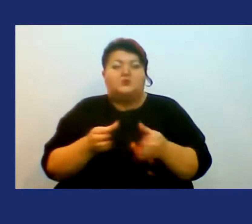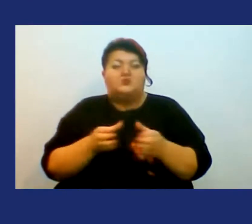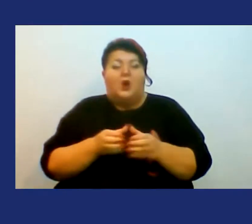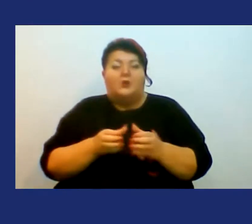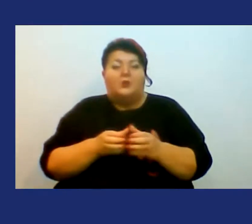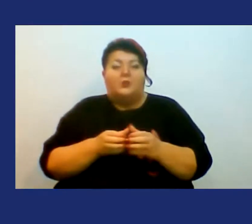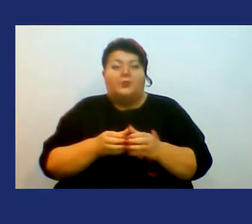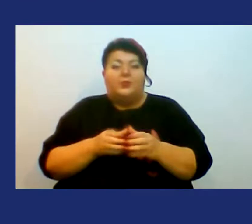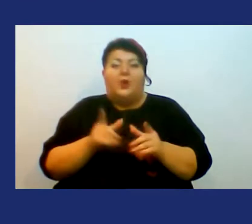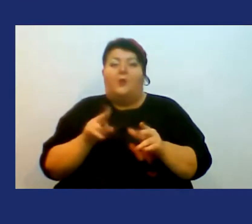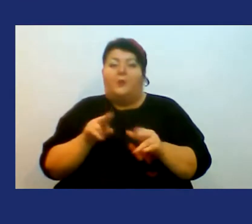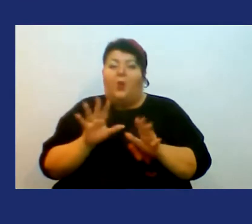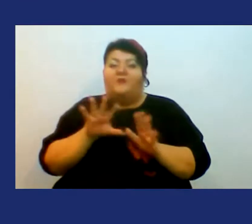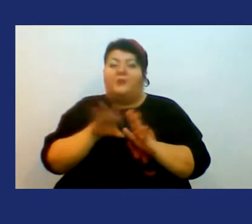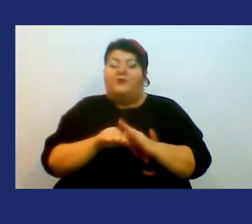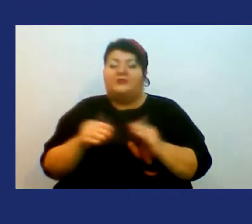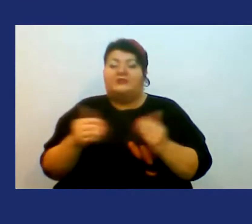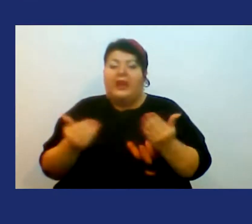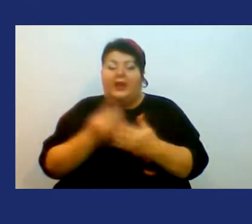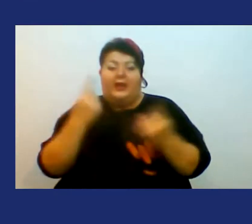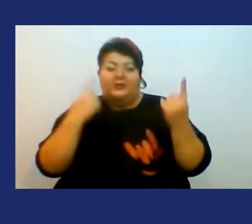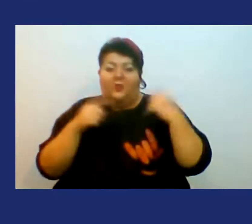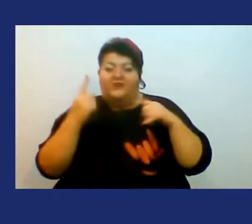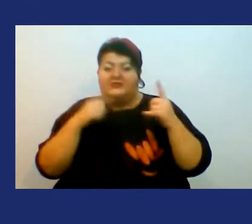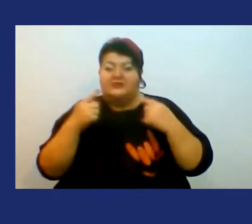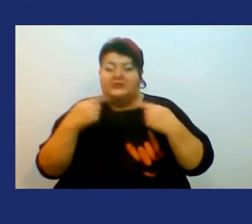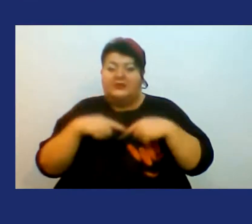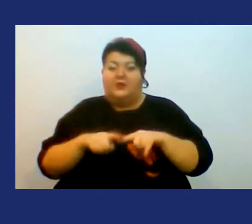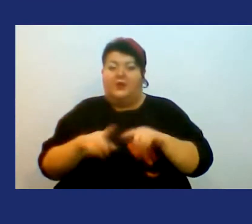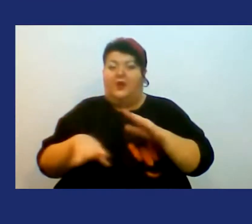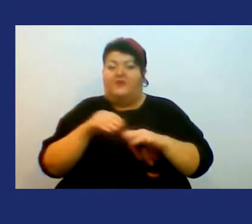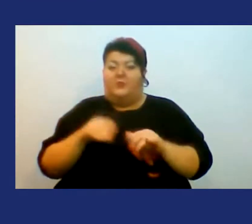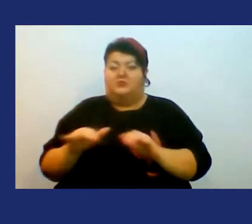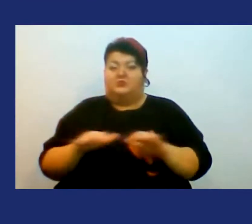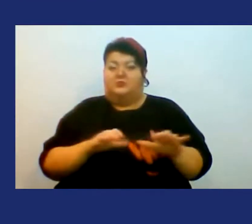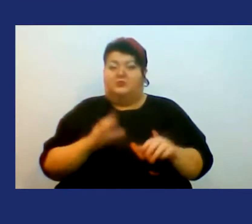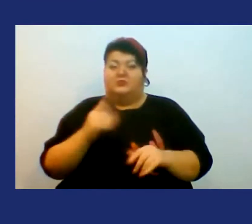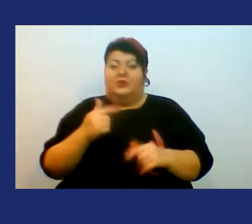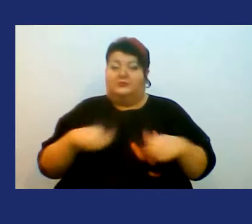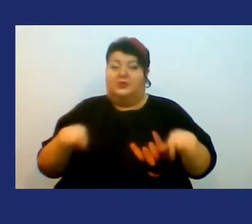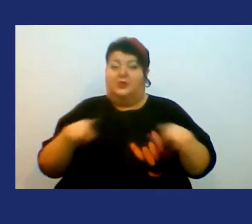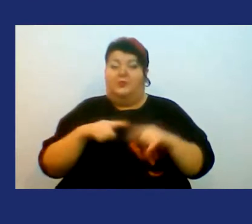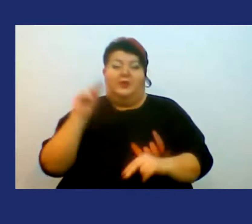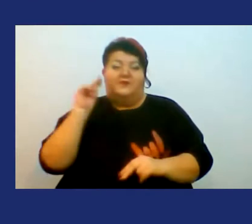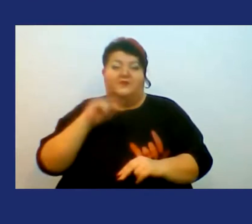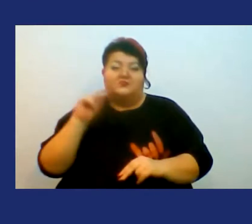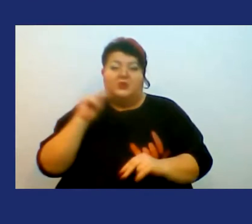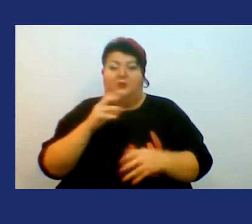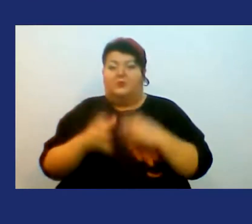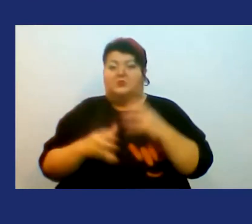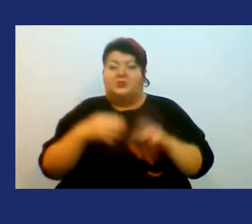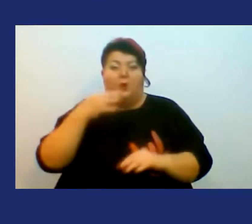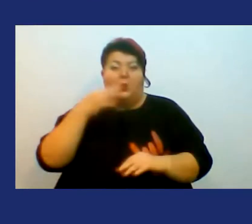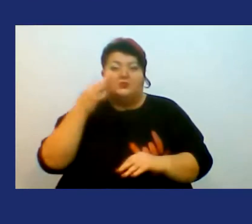disabilities, we have yet another working group working on the implementation of innovative technologies into the voting